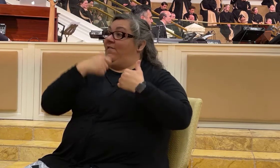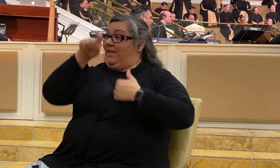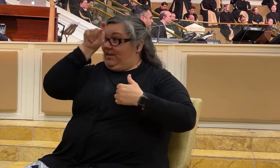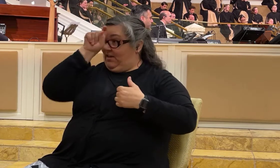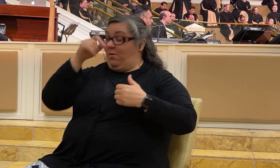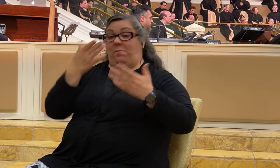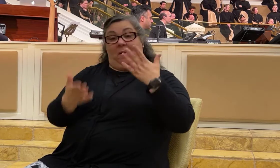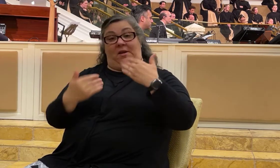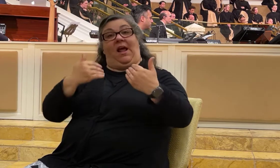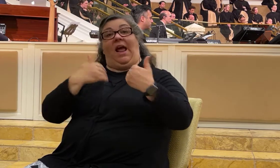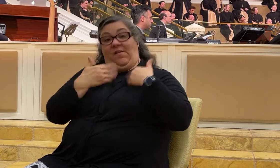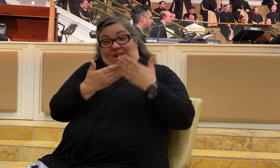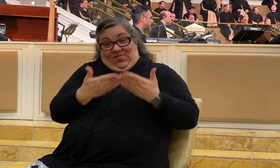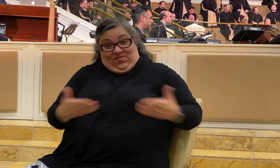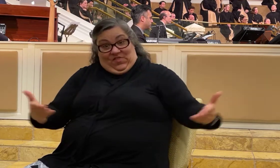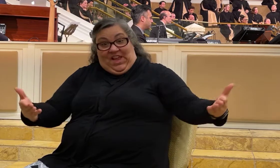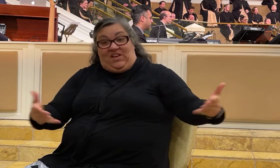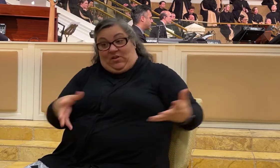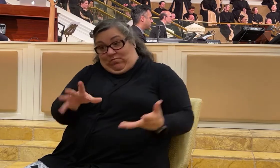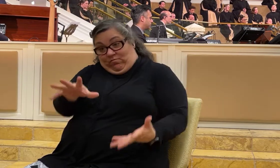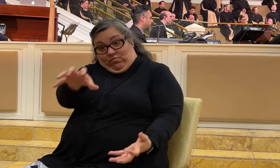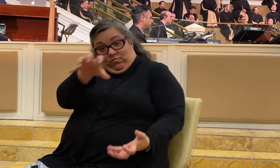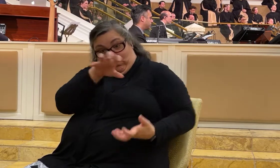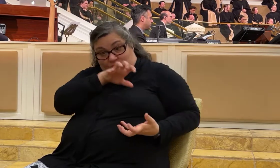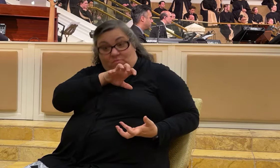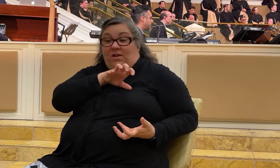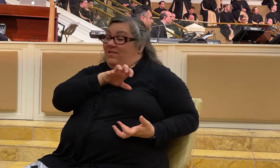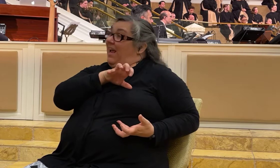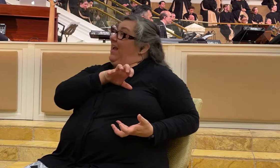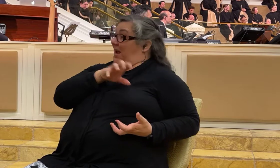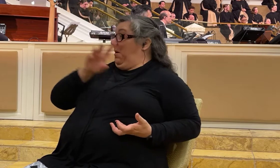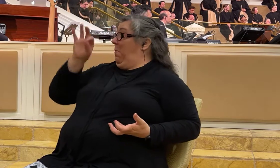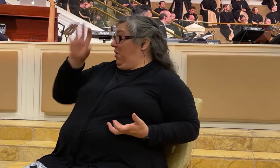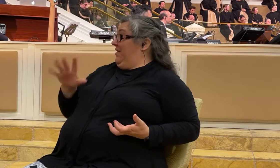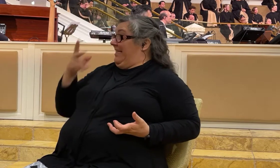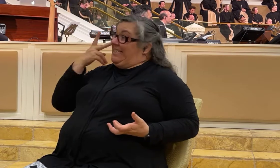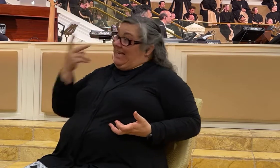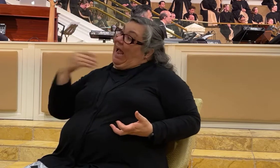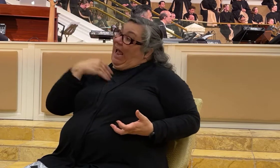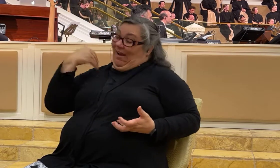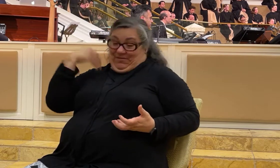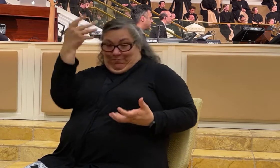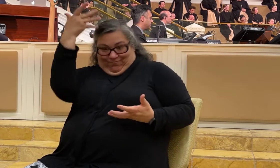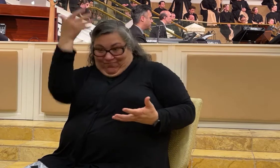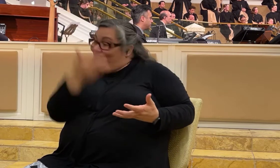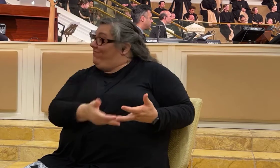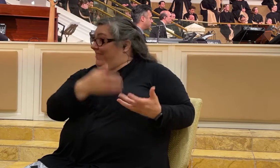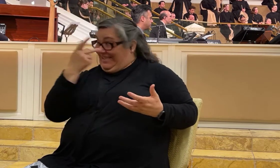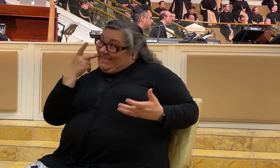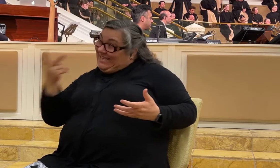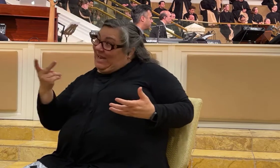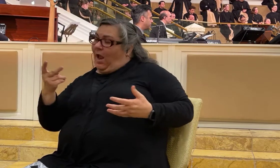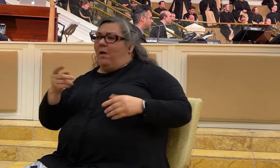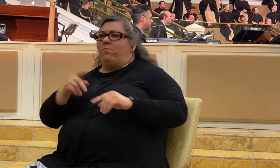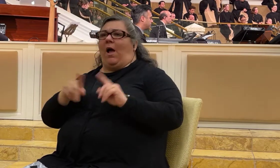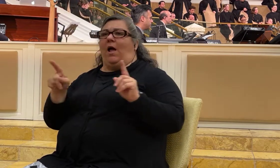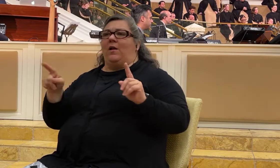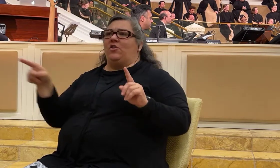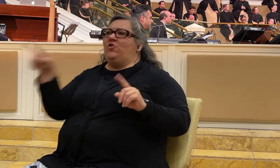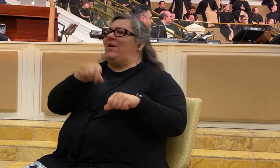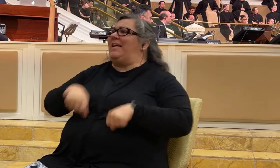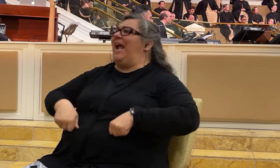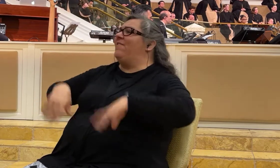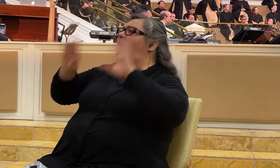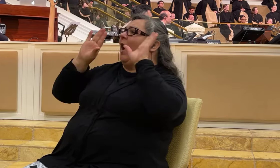your life, and you may come to the end of your life and say, see, those homes, you see, I told you so. But I will tell you that you have forfeited your life